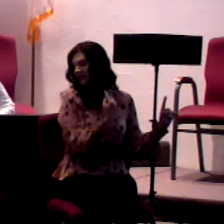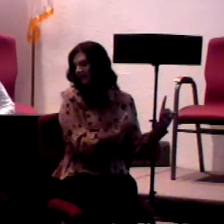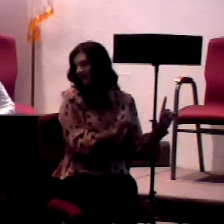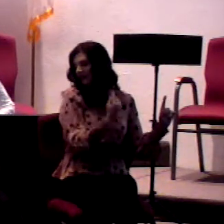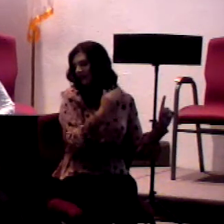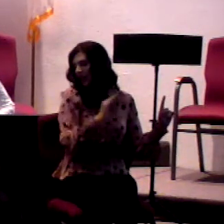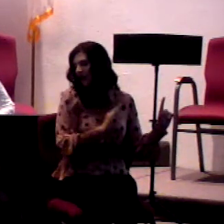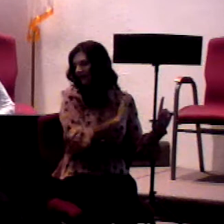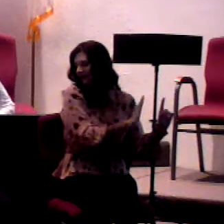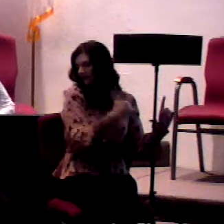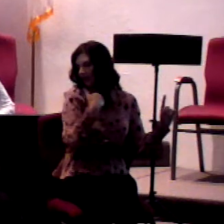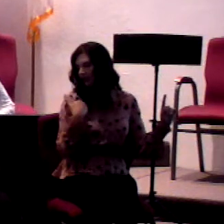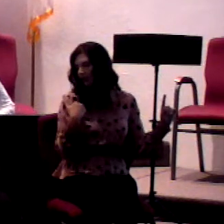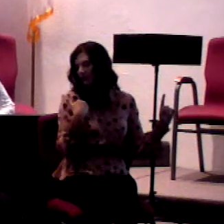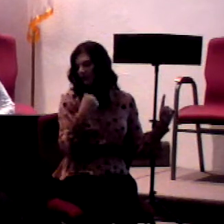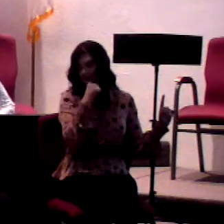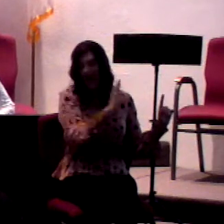own, mine,